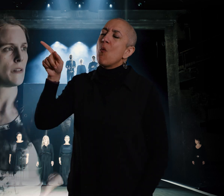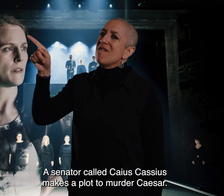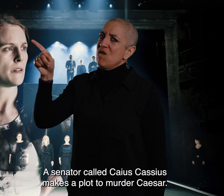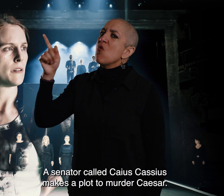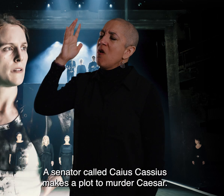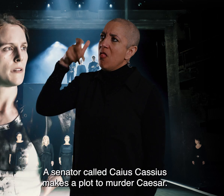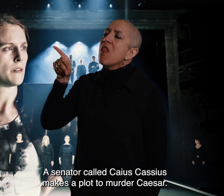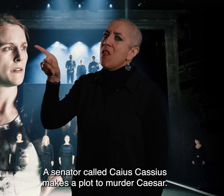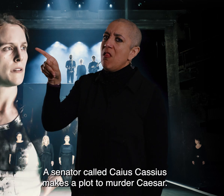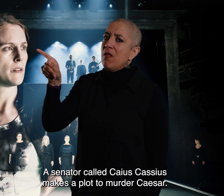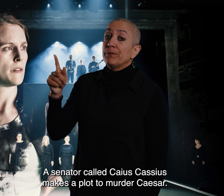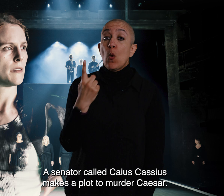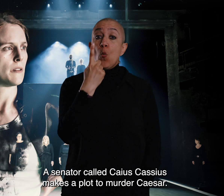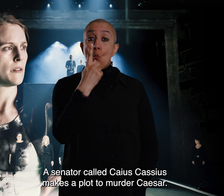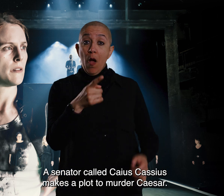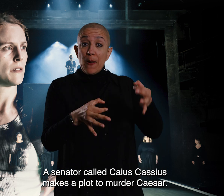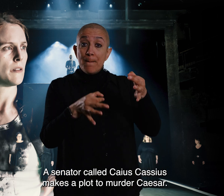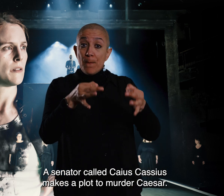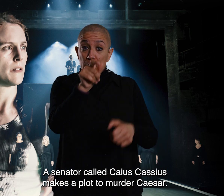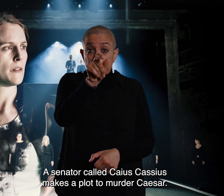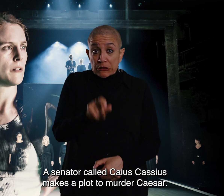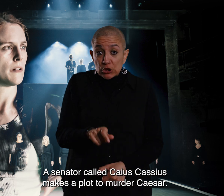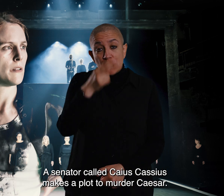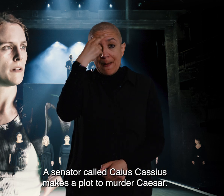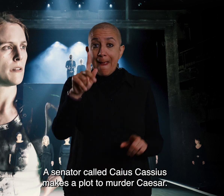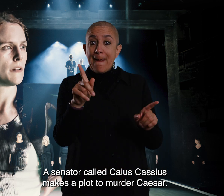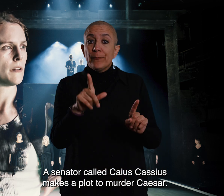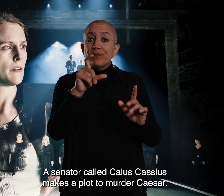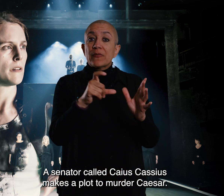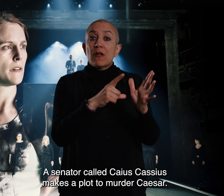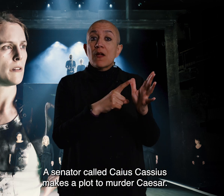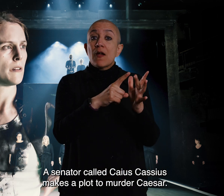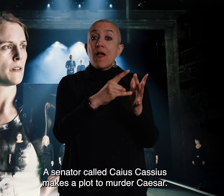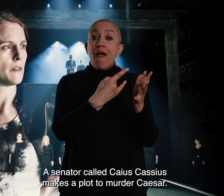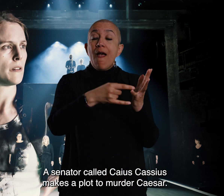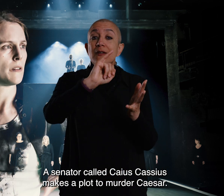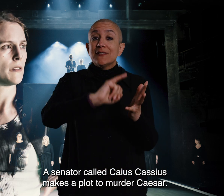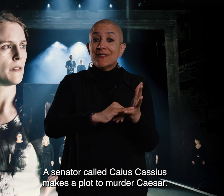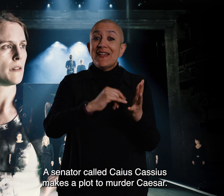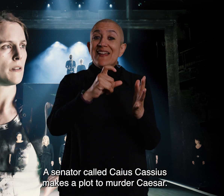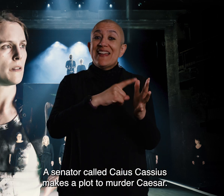A senator called Caius Cassius makes a plot to murder Caesar.